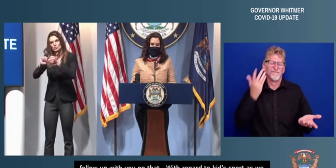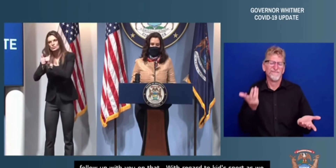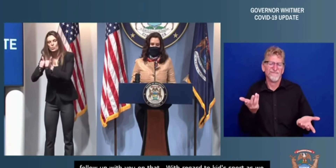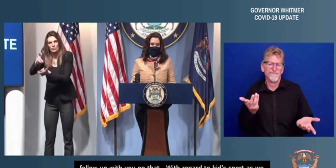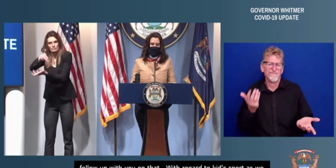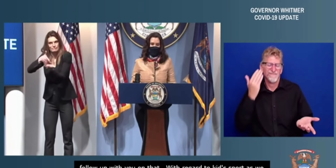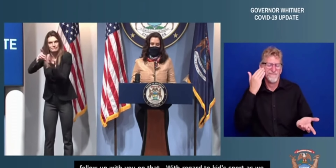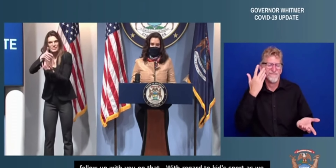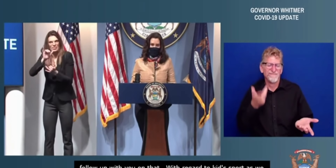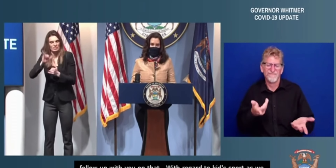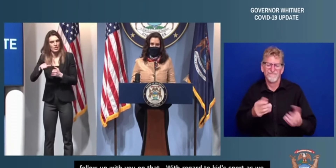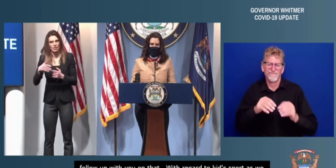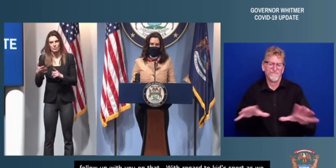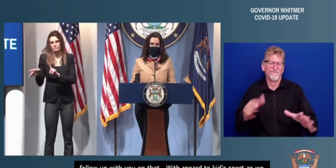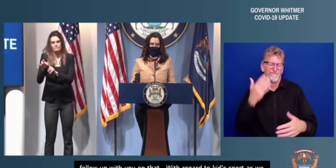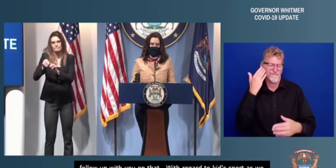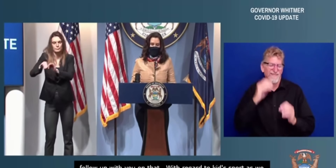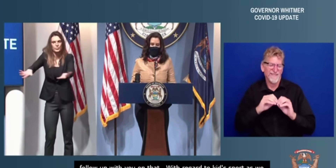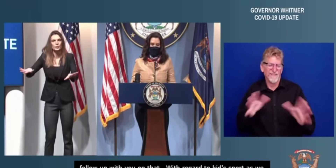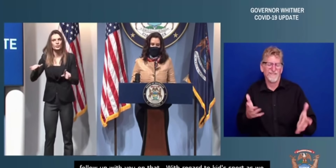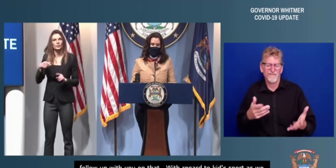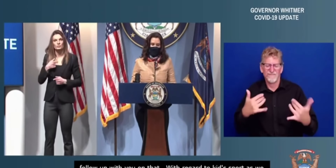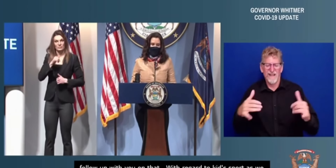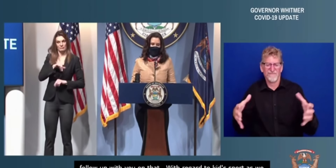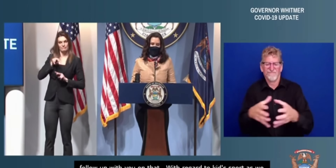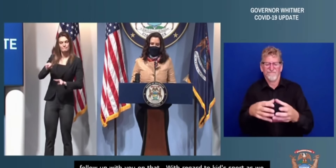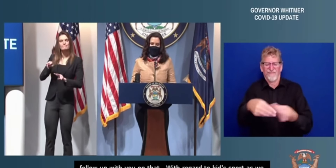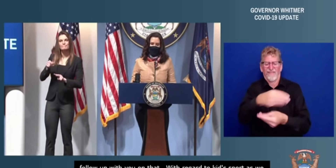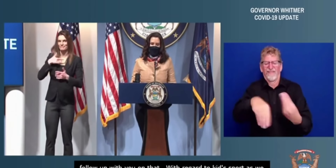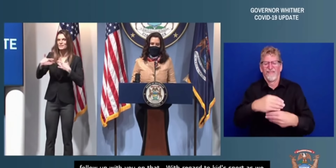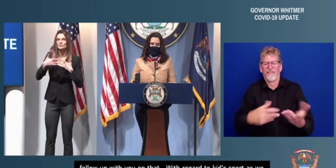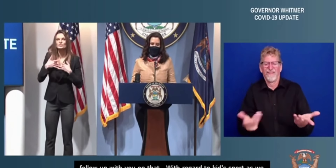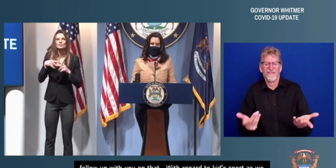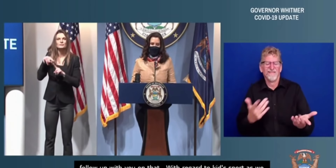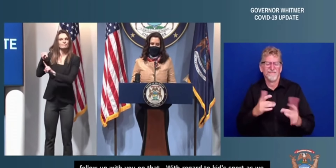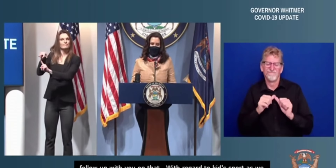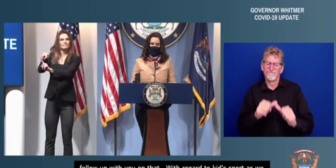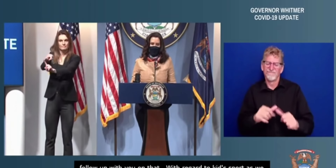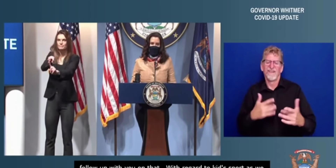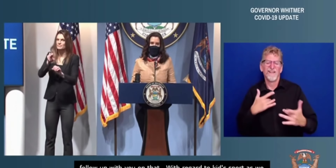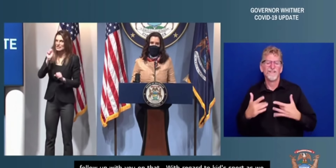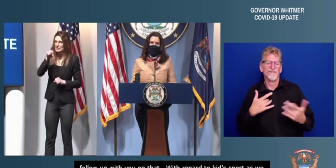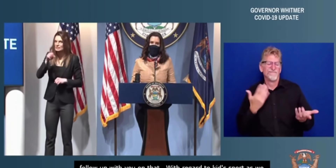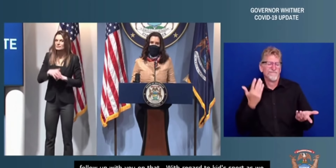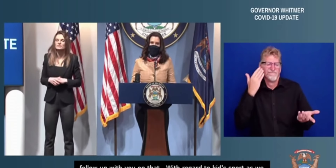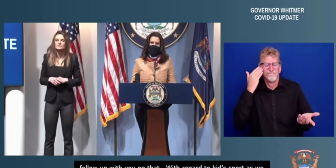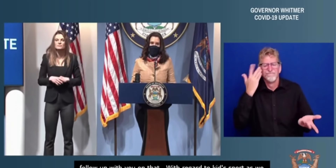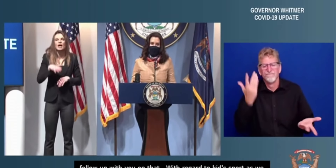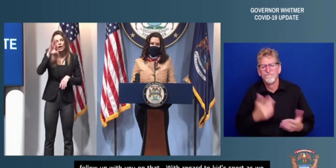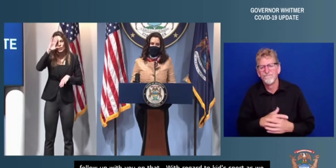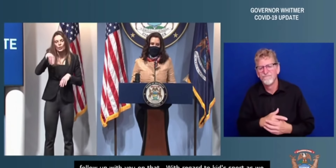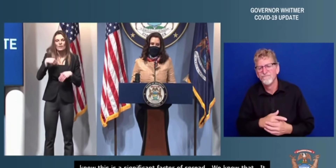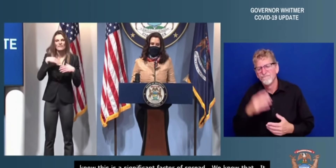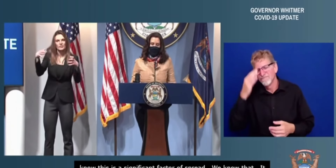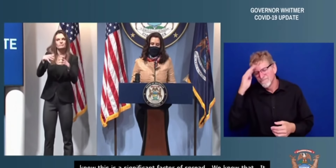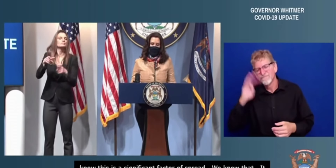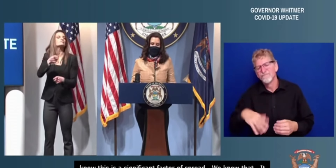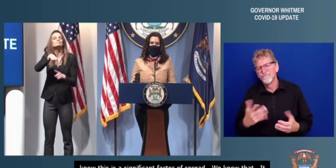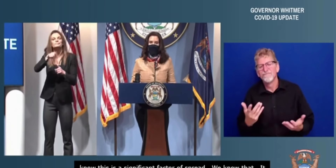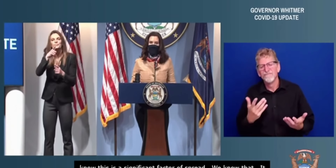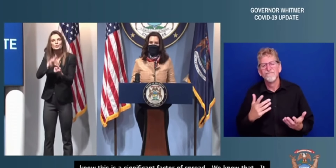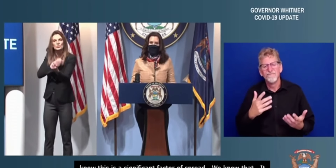and it's an ongoing concern of ours. I know that there is a very vocal group that